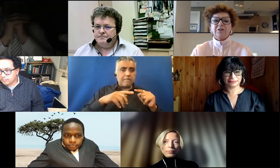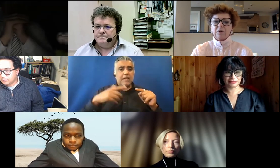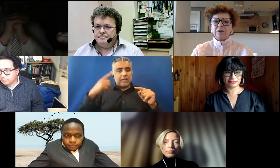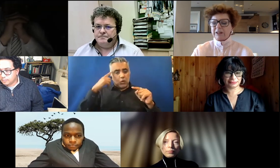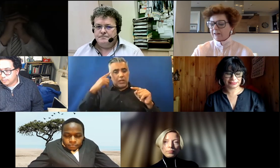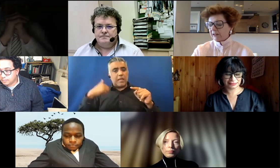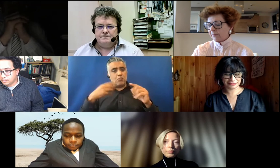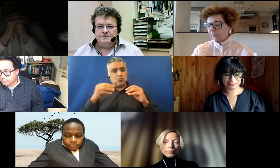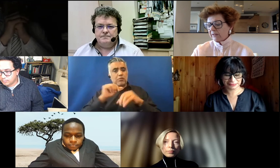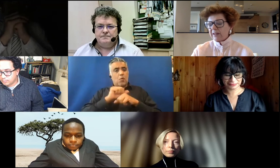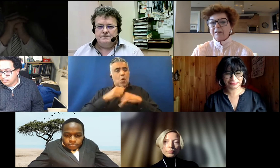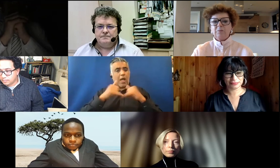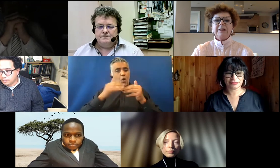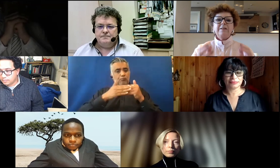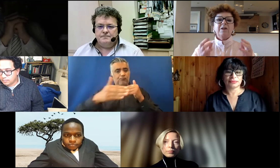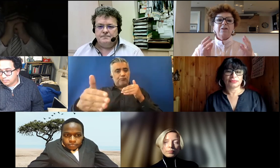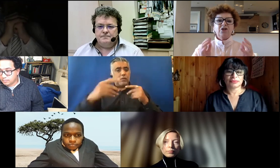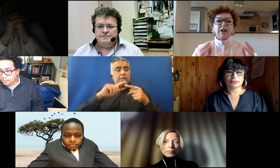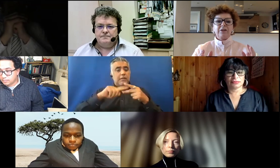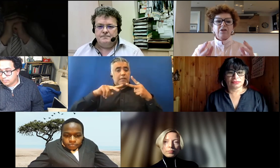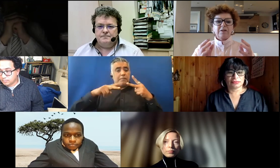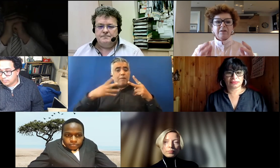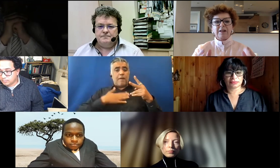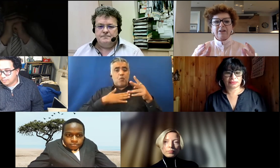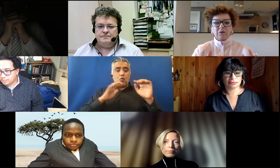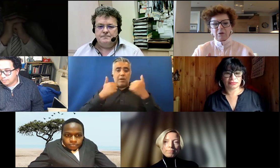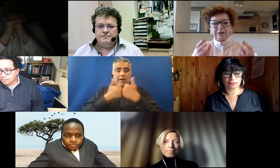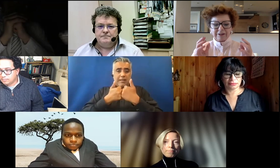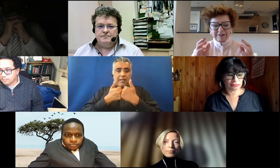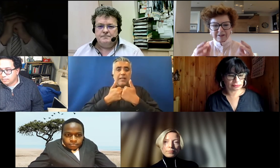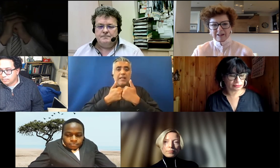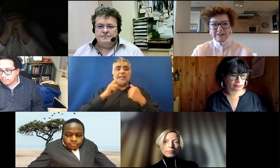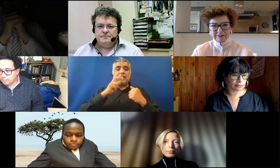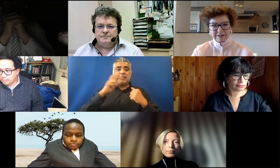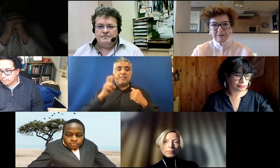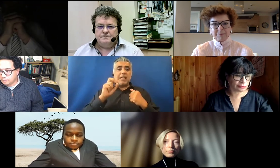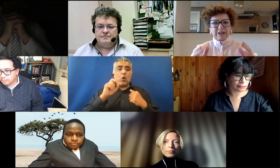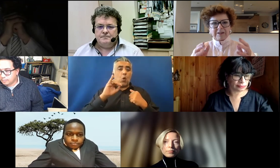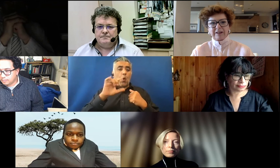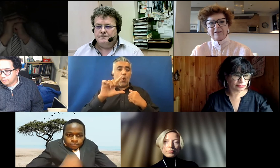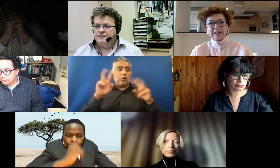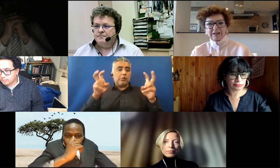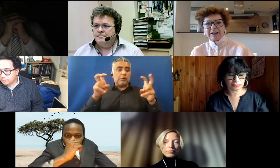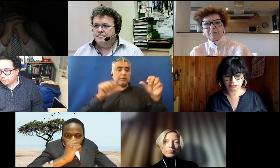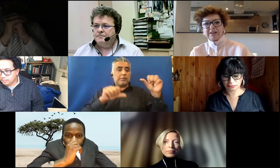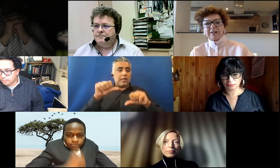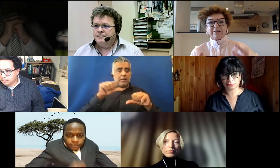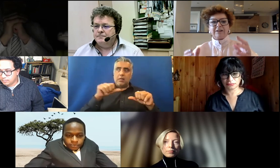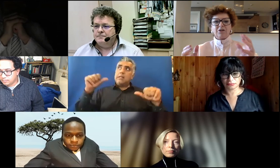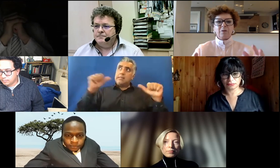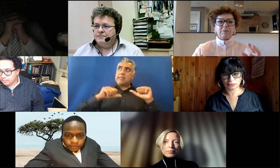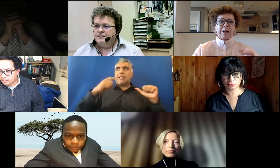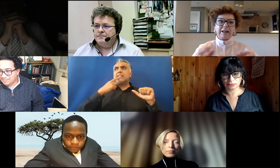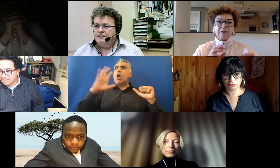there's a lot of work to be done there. Second, please start to challenge the snake oil science. Science that claims that they